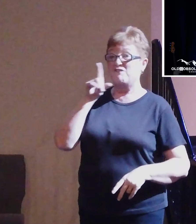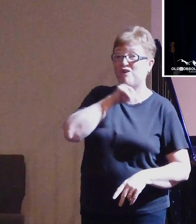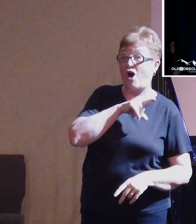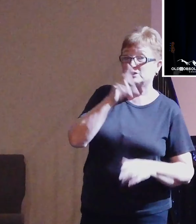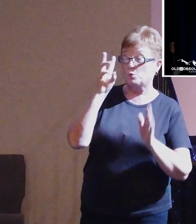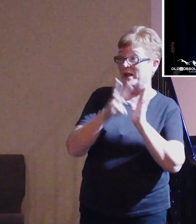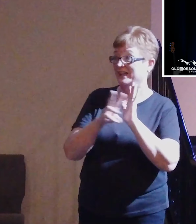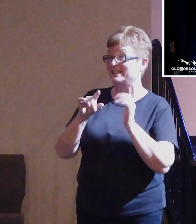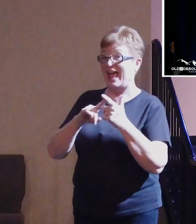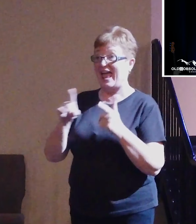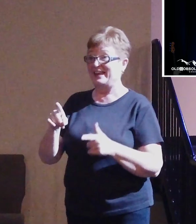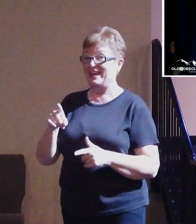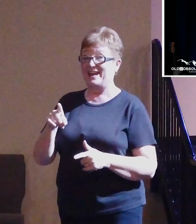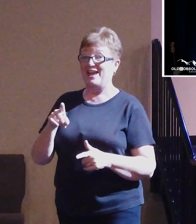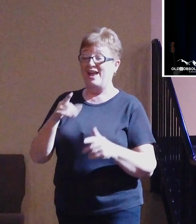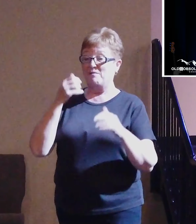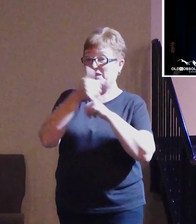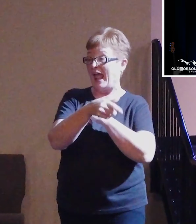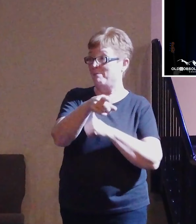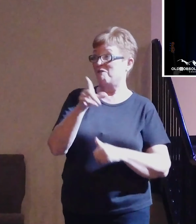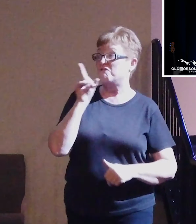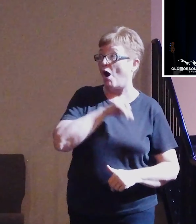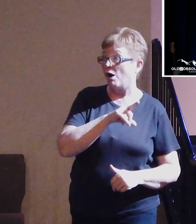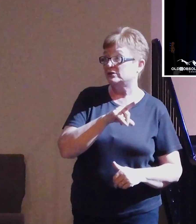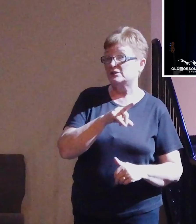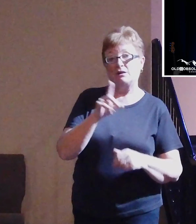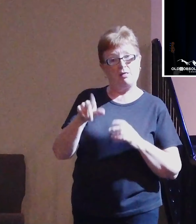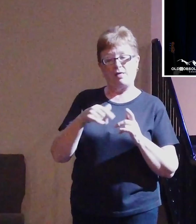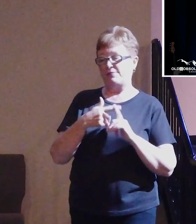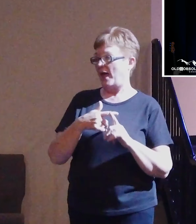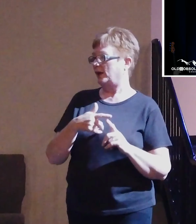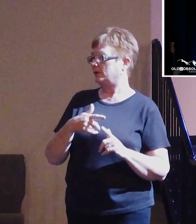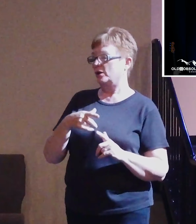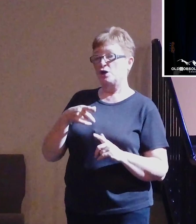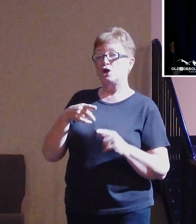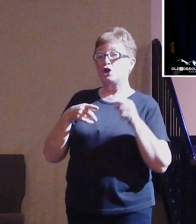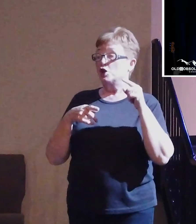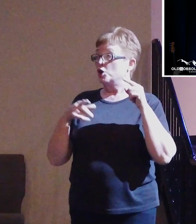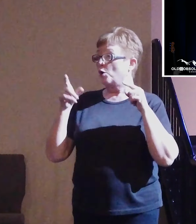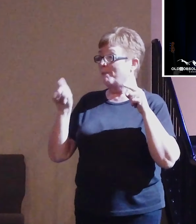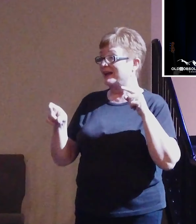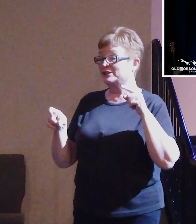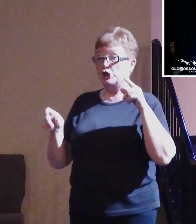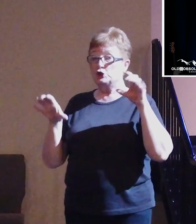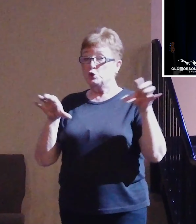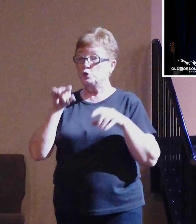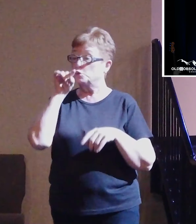his brother falsely, then you shall do to him as he meant to do to his brother.